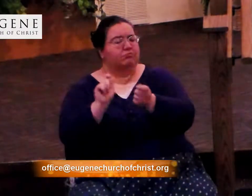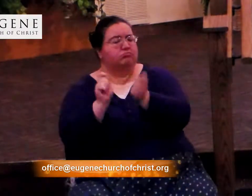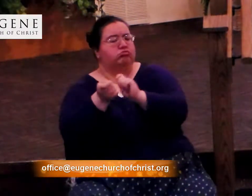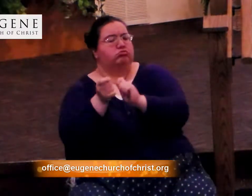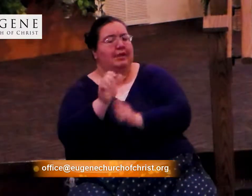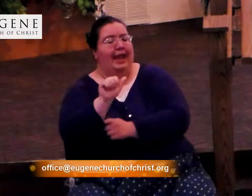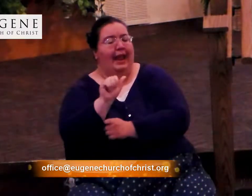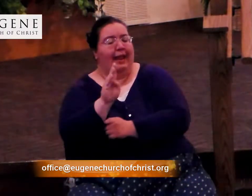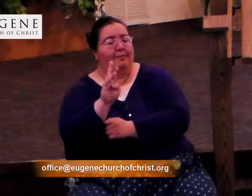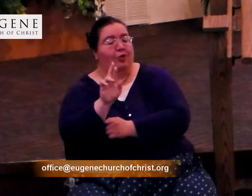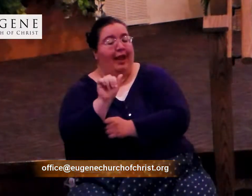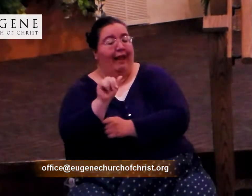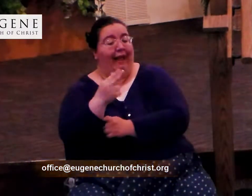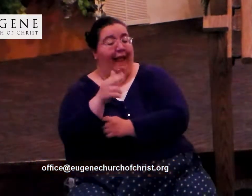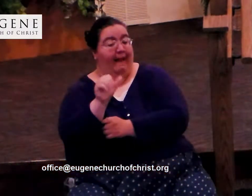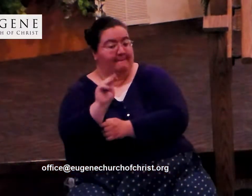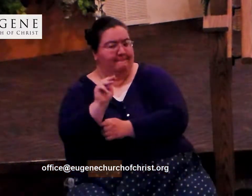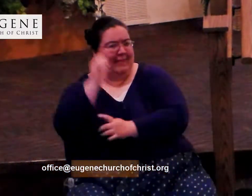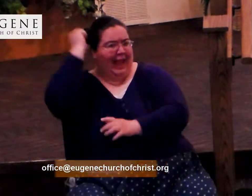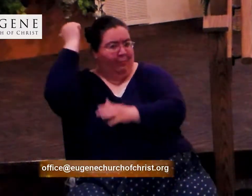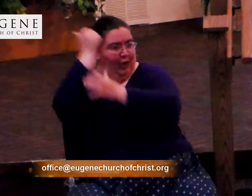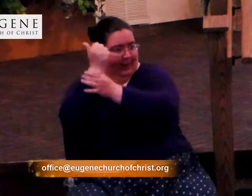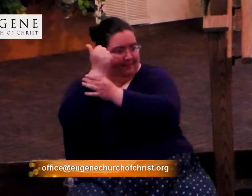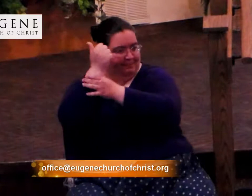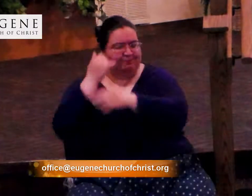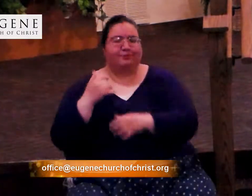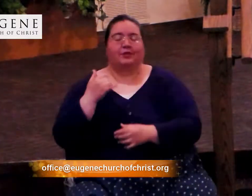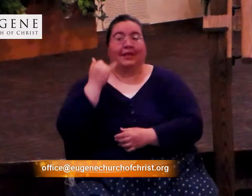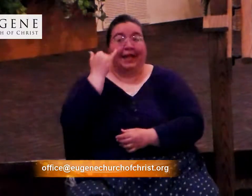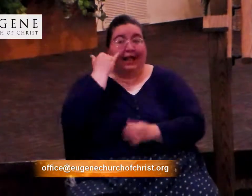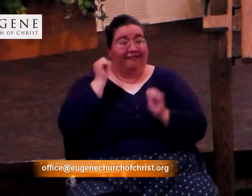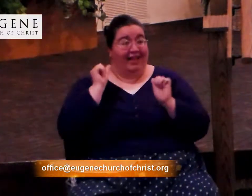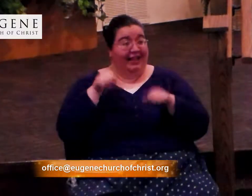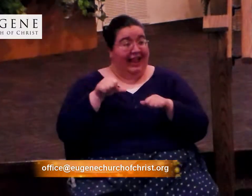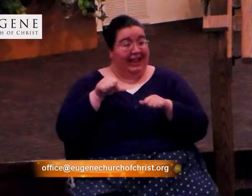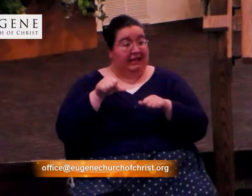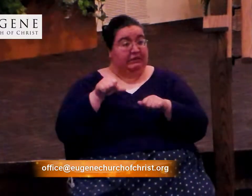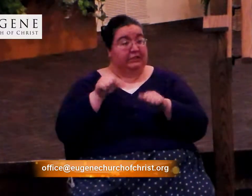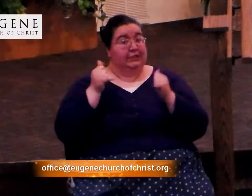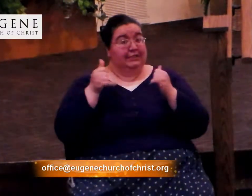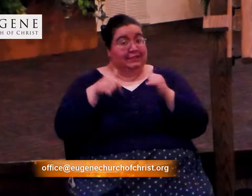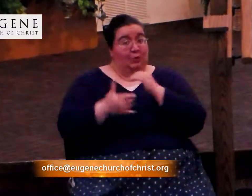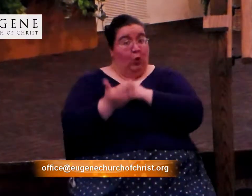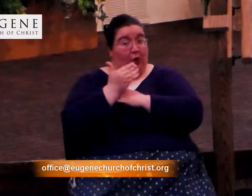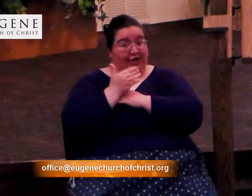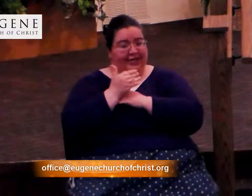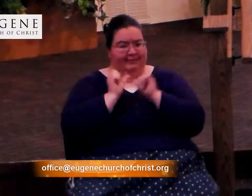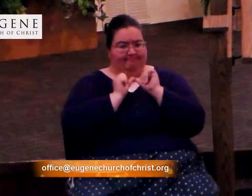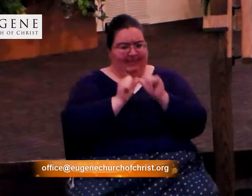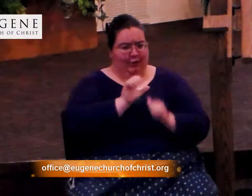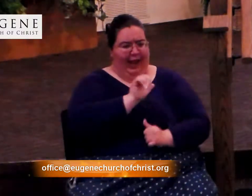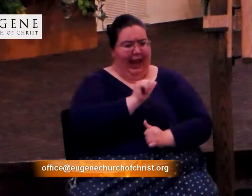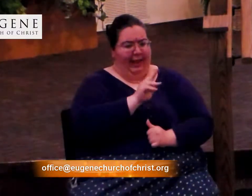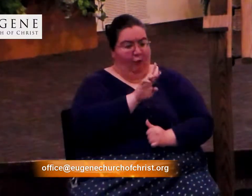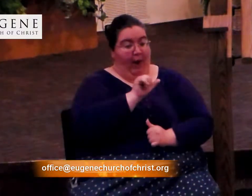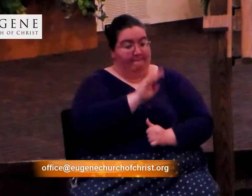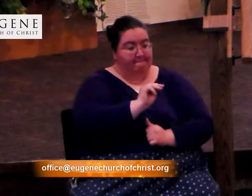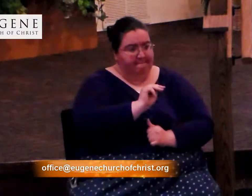up and call him Abraham this morning, it will be a testament to something. But he is Abram for now, will become Abraham later. We're going to look at